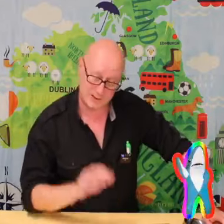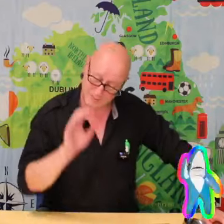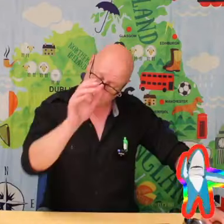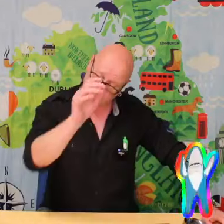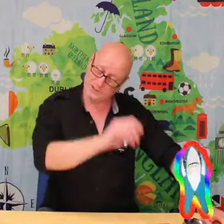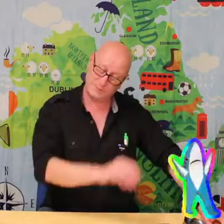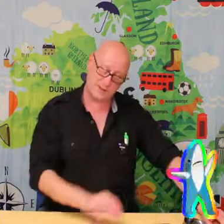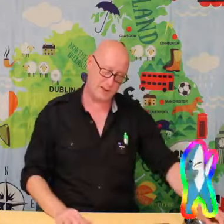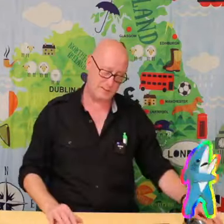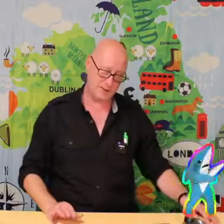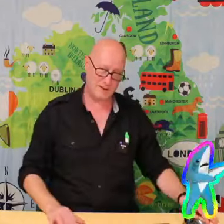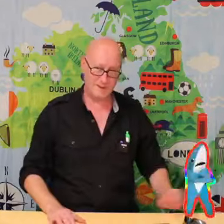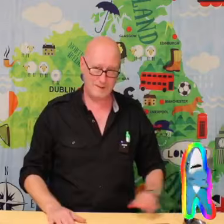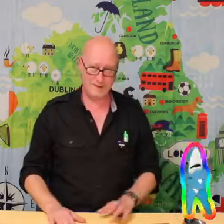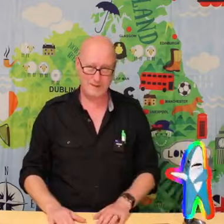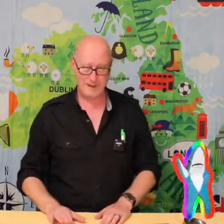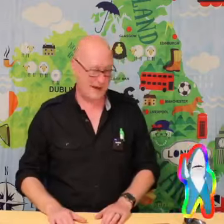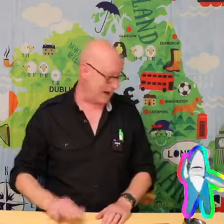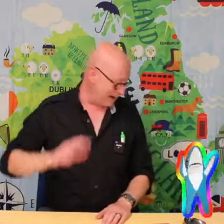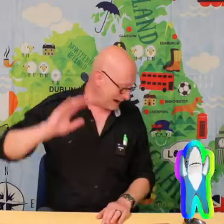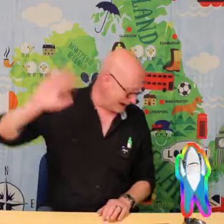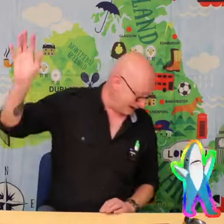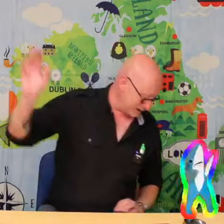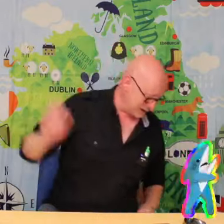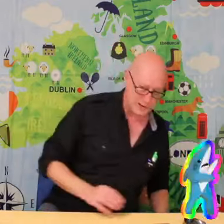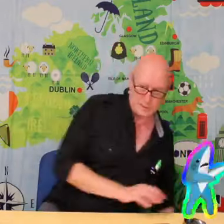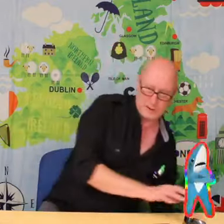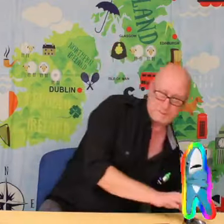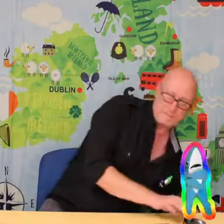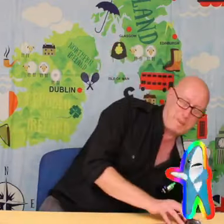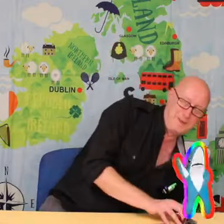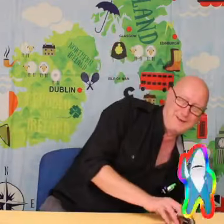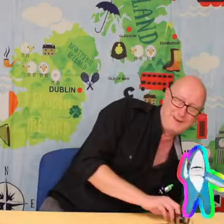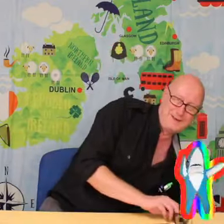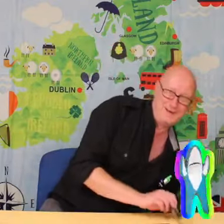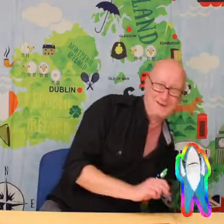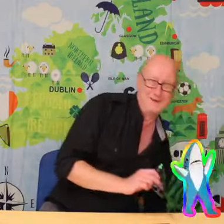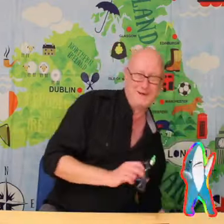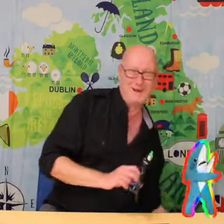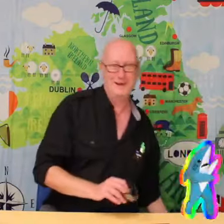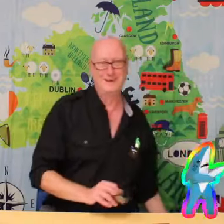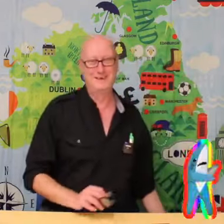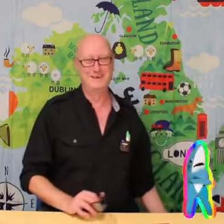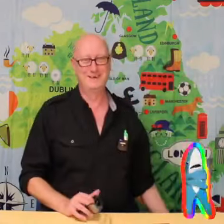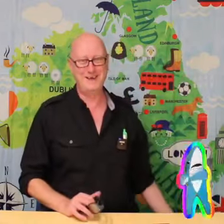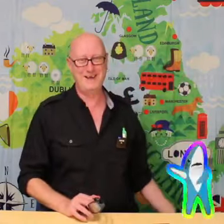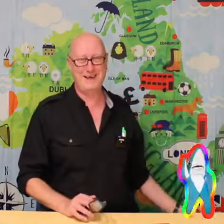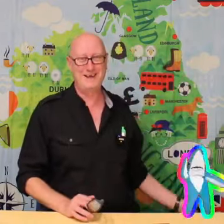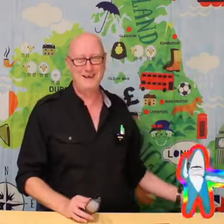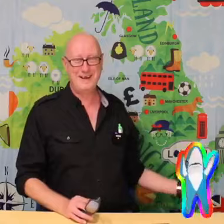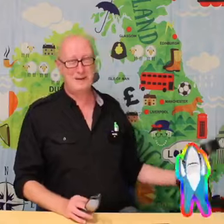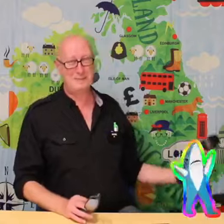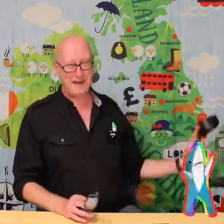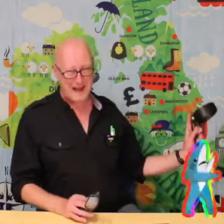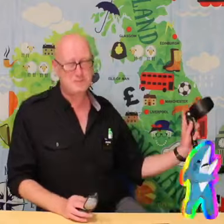capable hands. So we will segue over to Heathlands Habitat. And I'll see you next week. And then by the time we come back, you'll see Helen in there different seats. It'll be